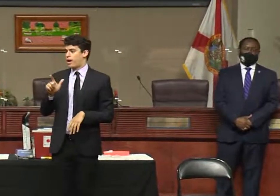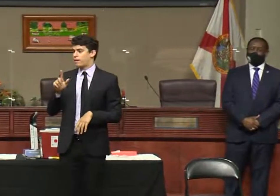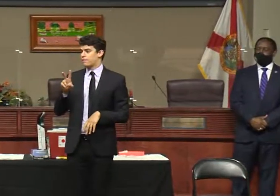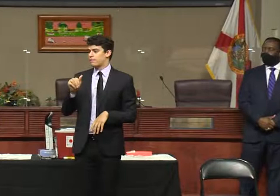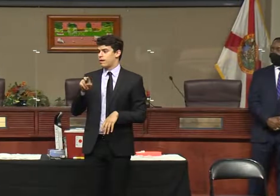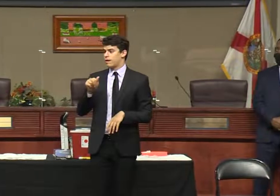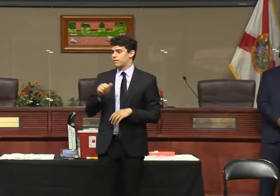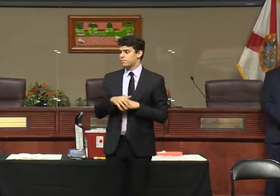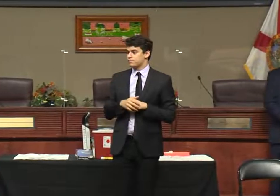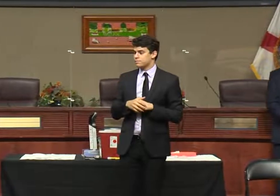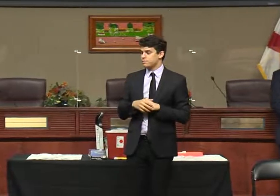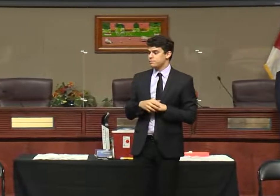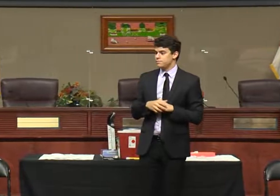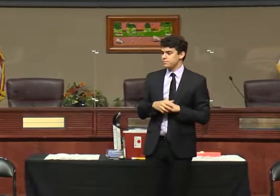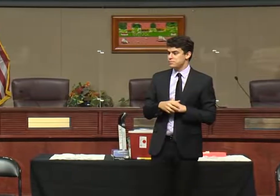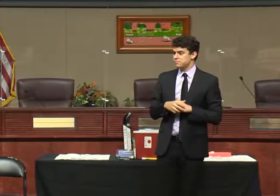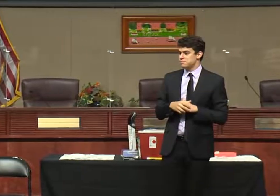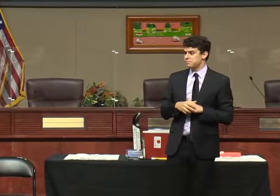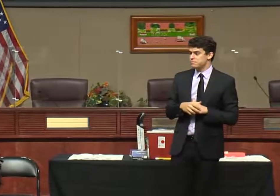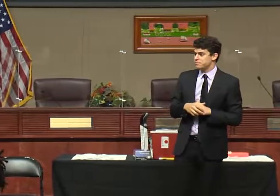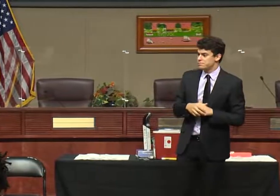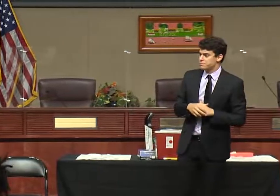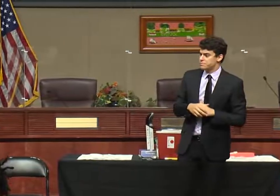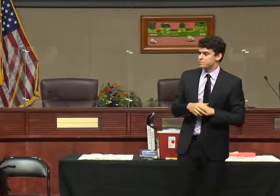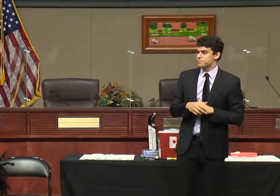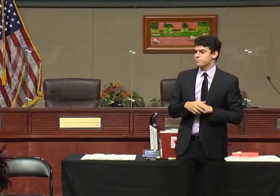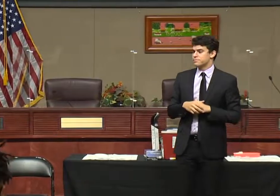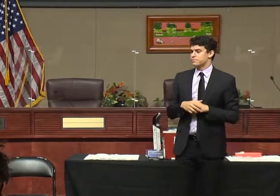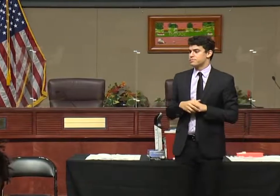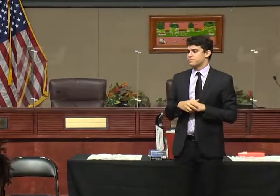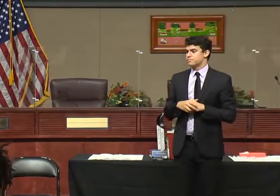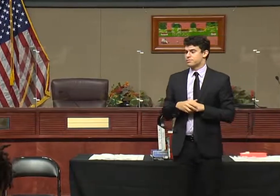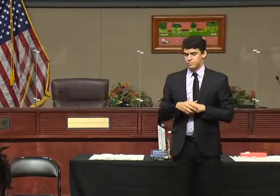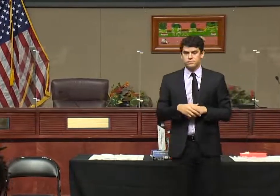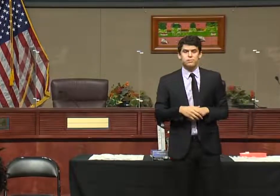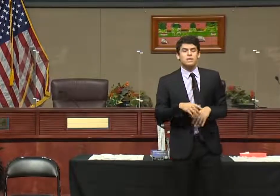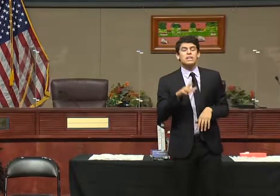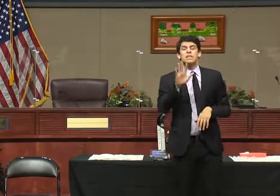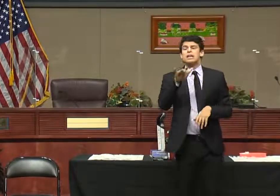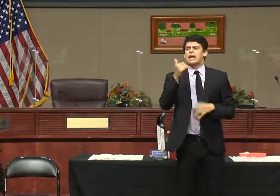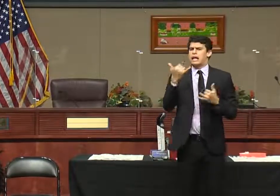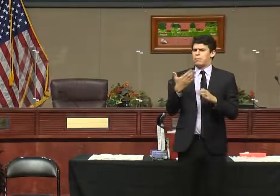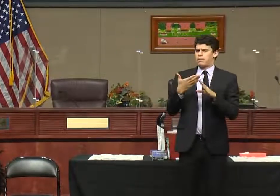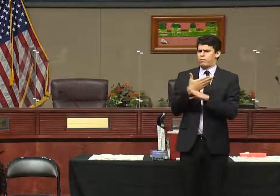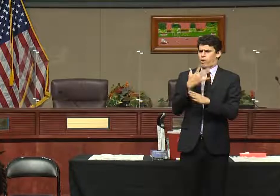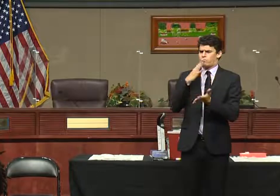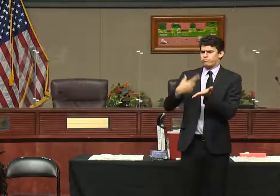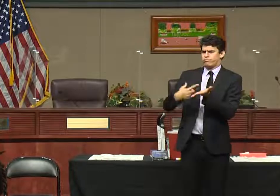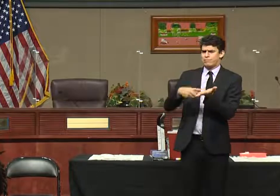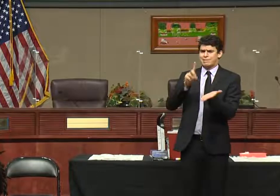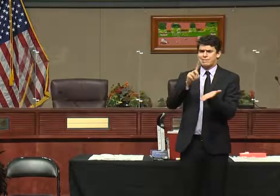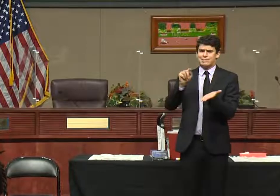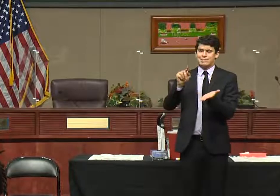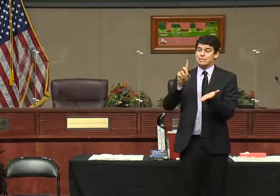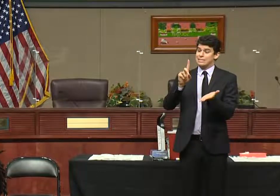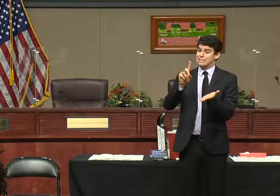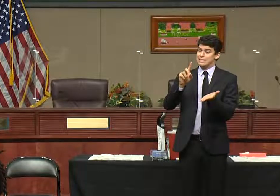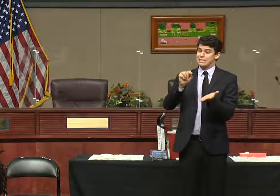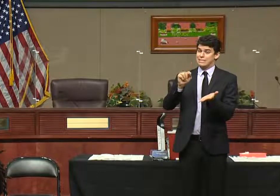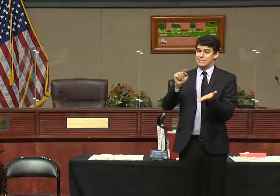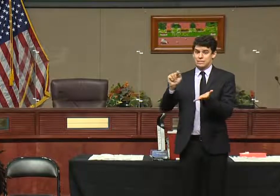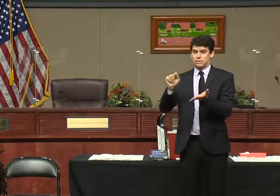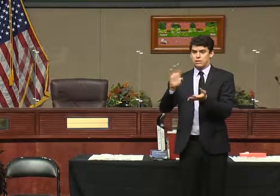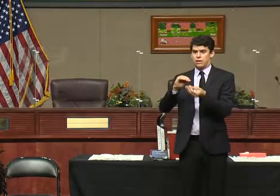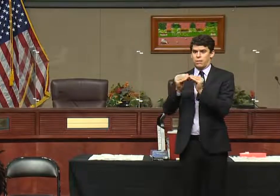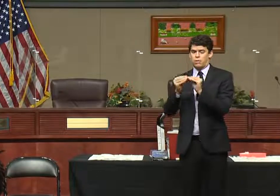Thank you, Dr. Pino. Before I talk about the TDT numbers, I just want to mention I got